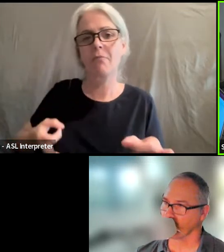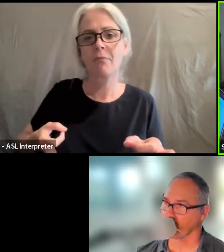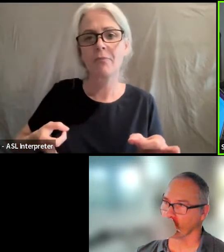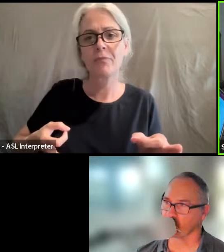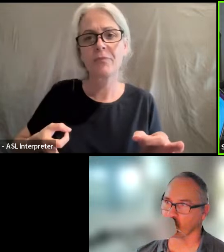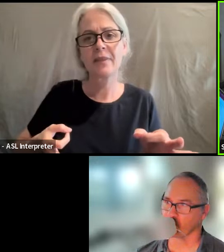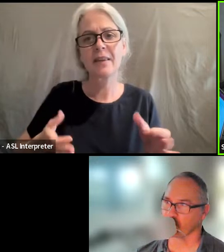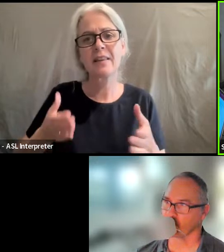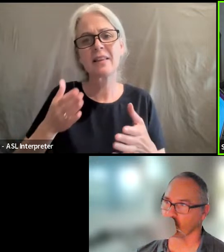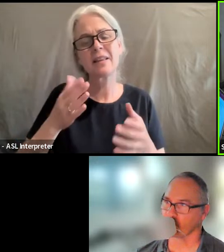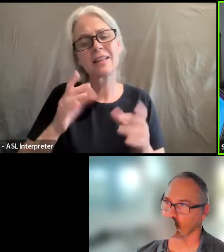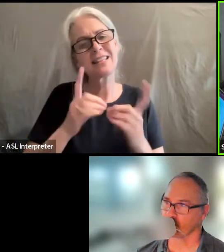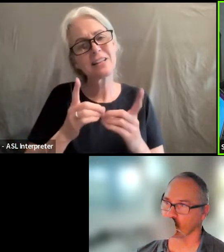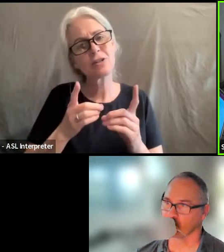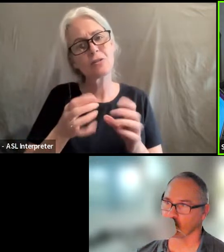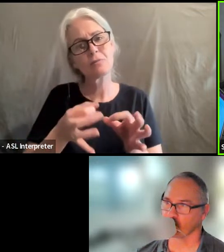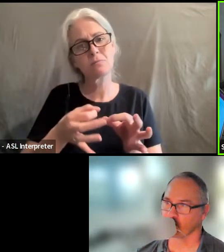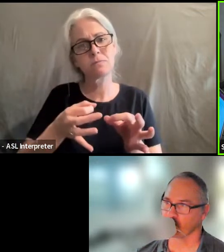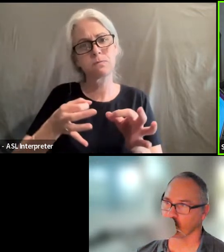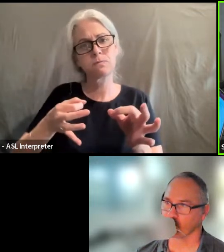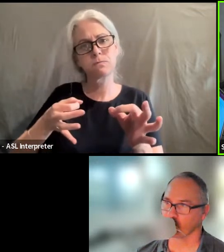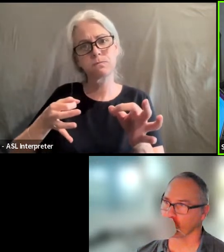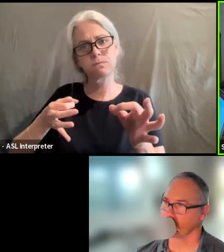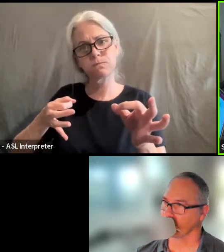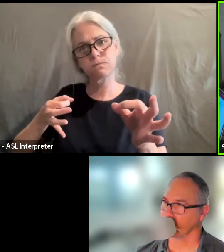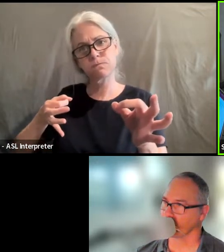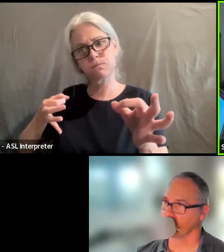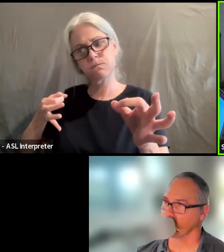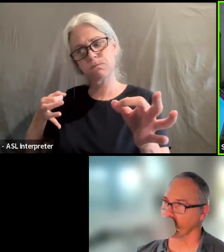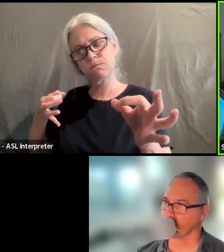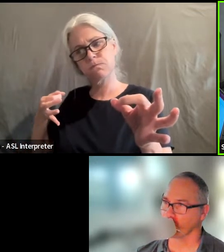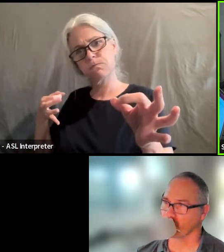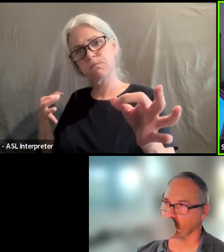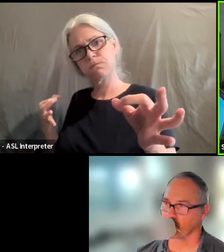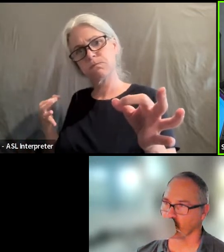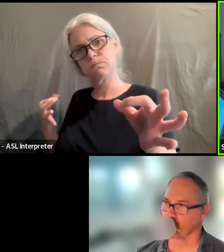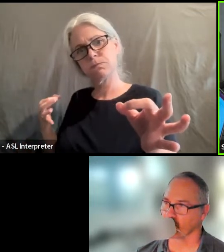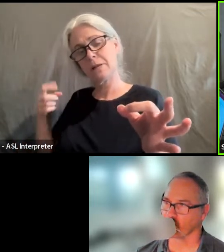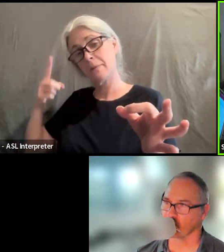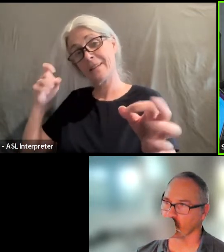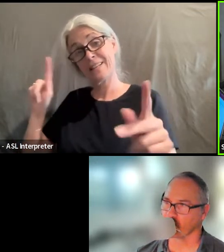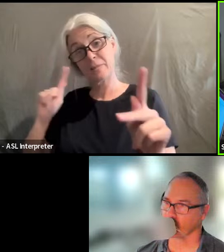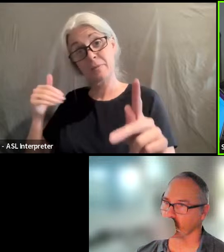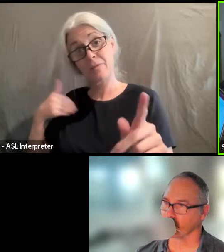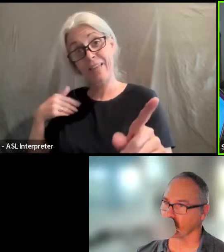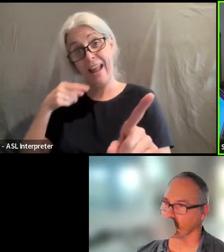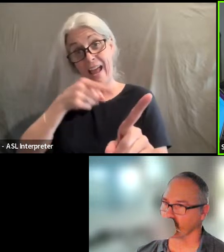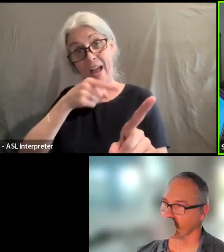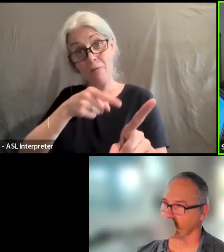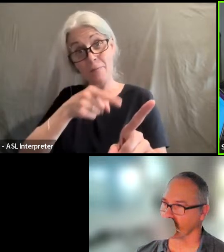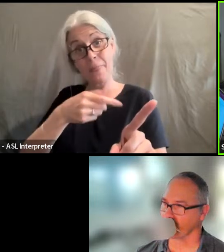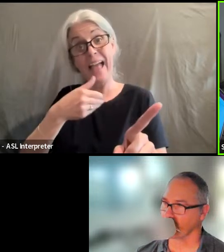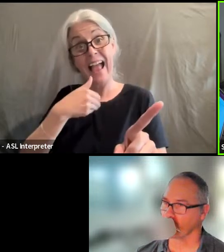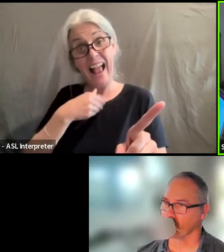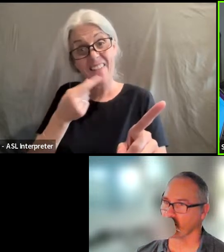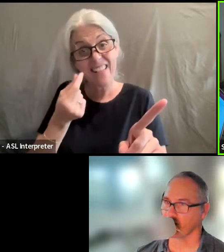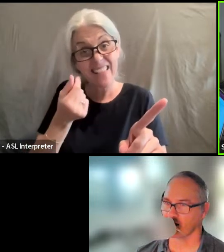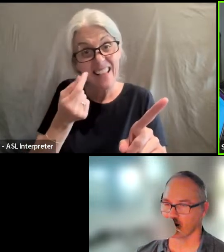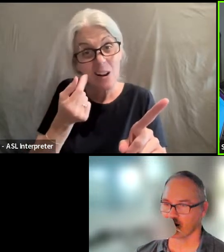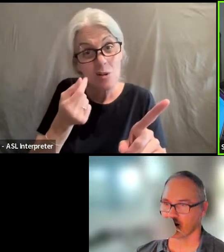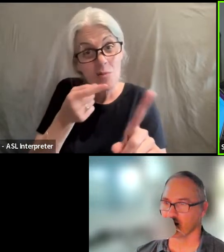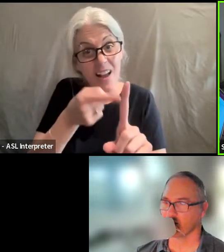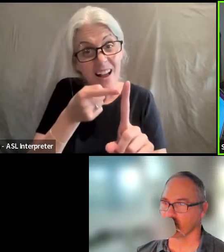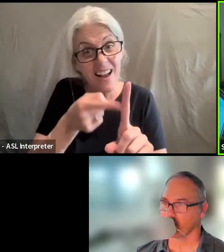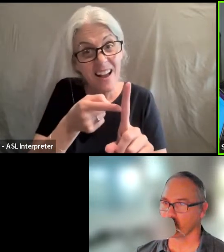that digital divide is going to get even wider, because the people, the haves that have a little bit,